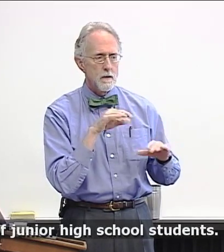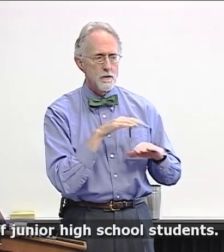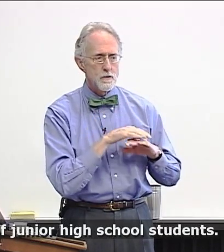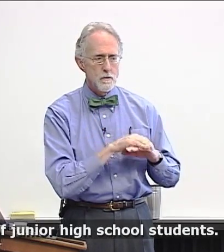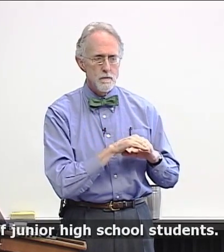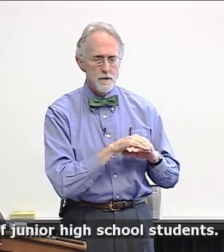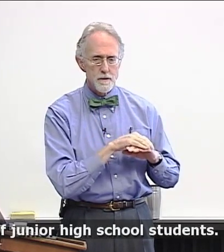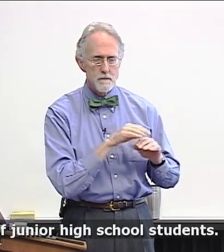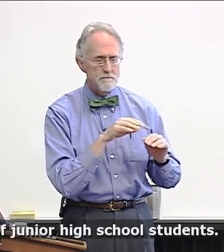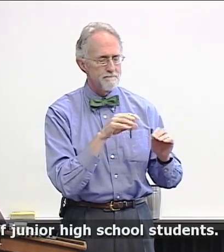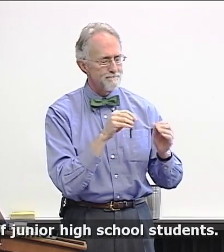Students